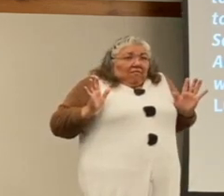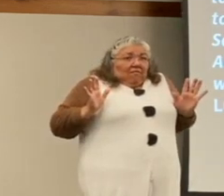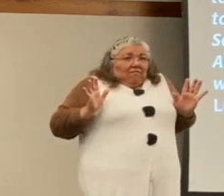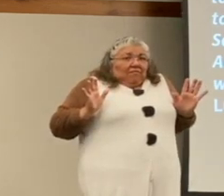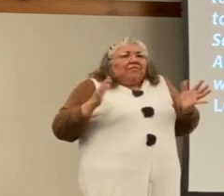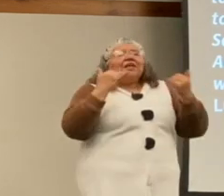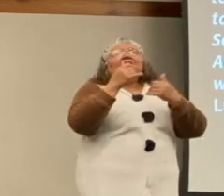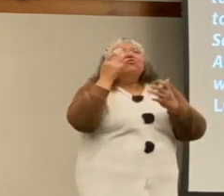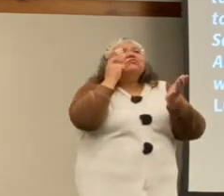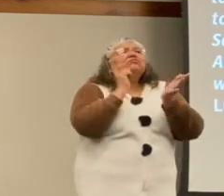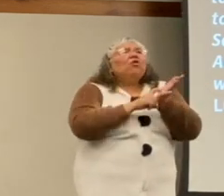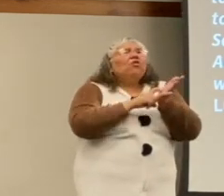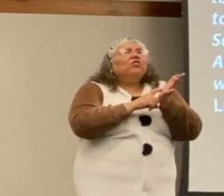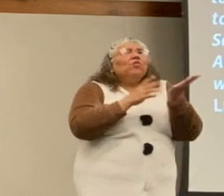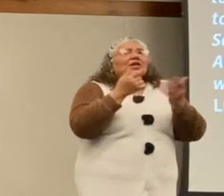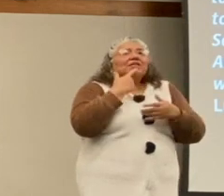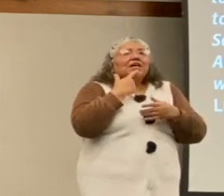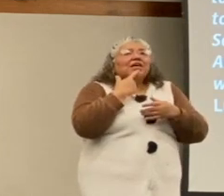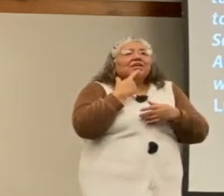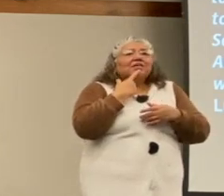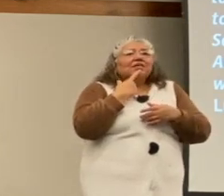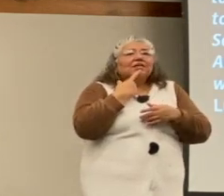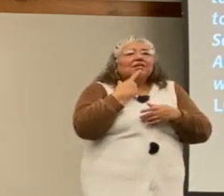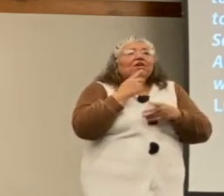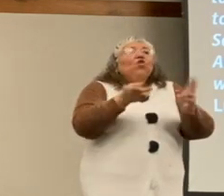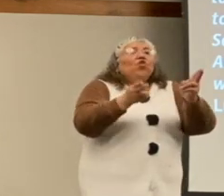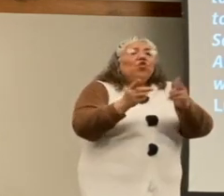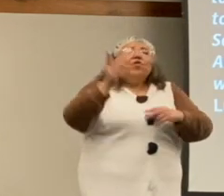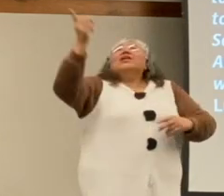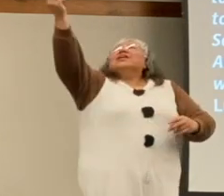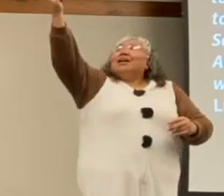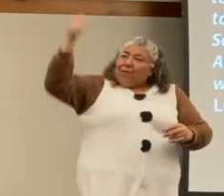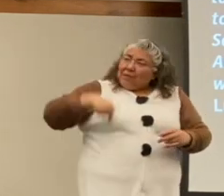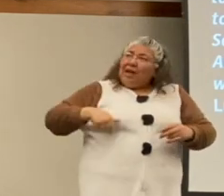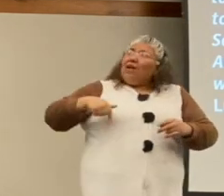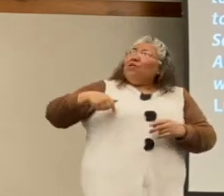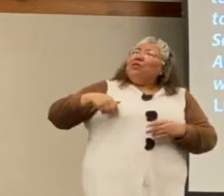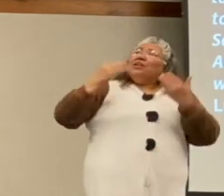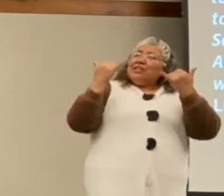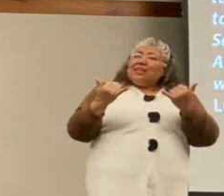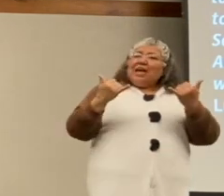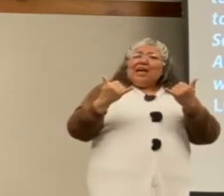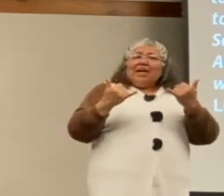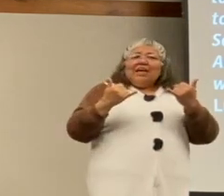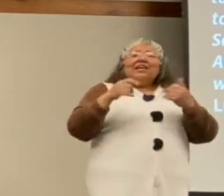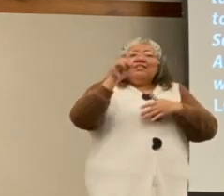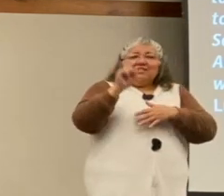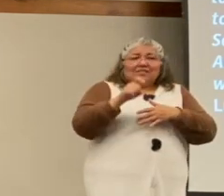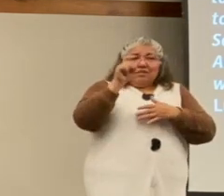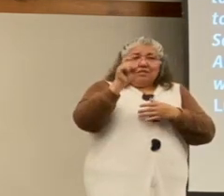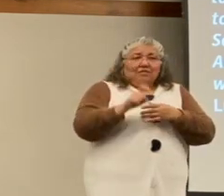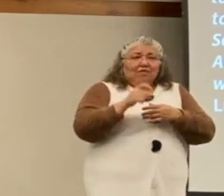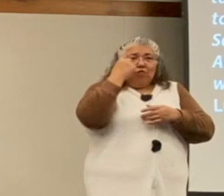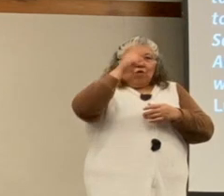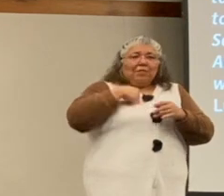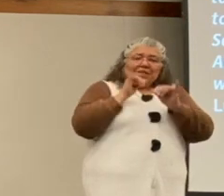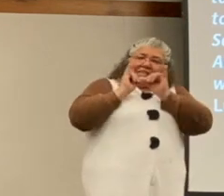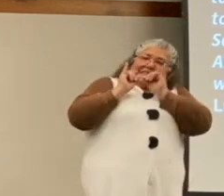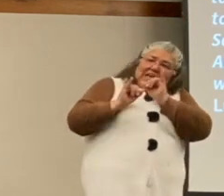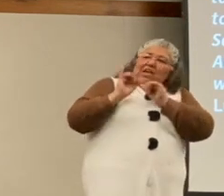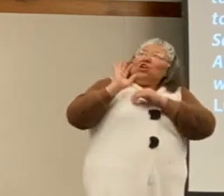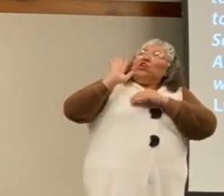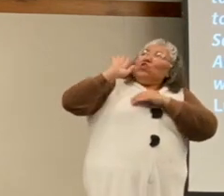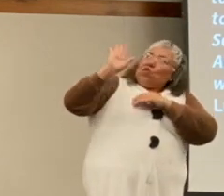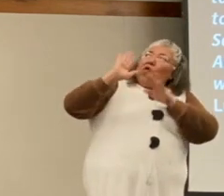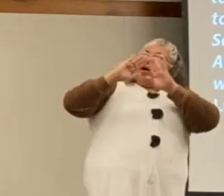I want you to notice what he says here. He says, Zacchaeus, hurry, come down, because today it is necessary for me to stay at your